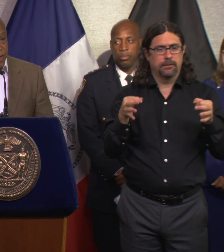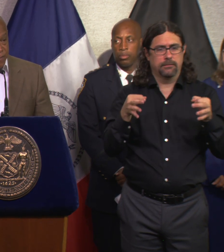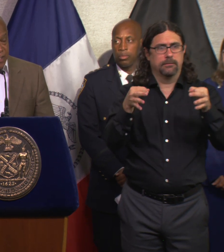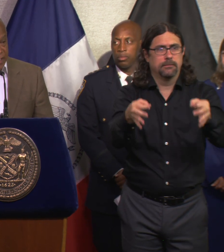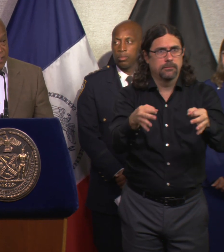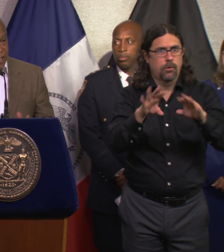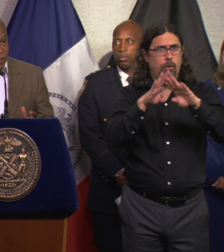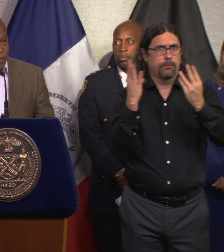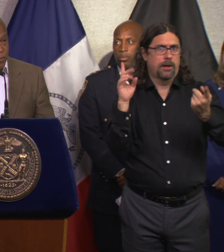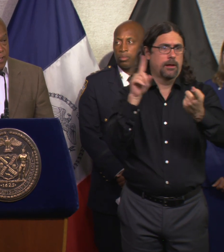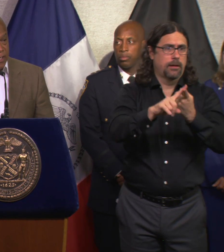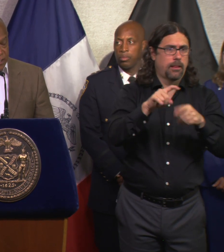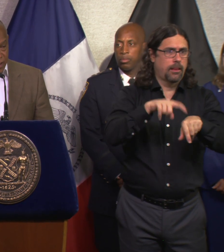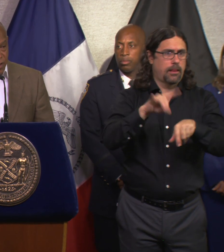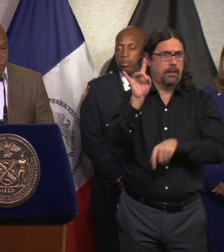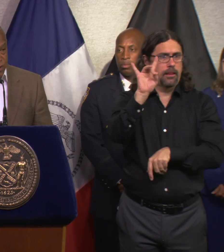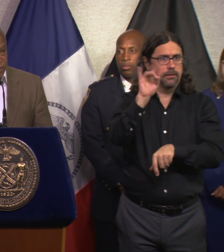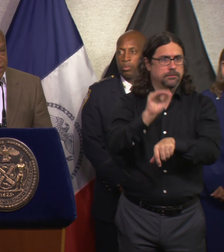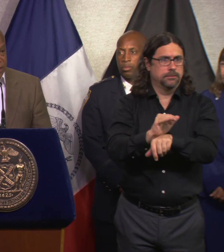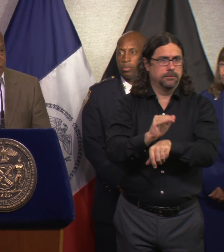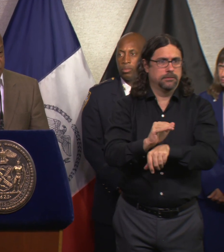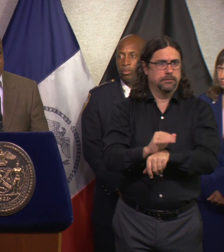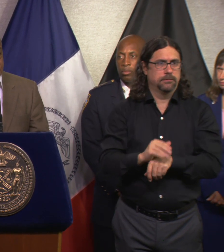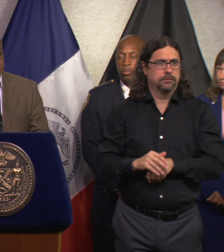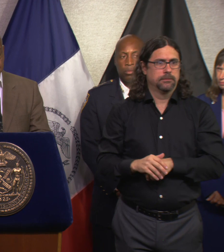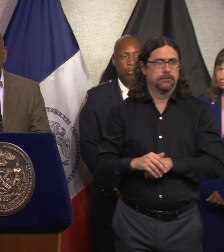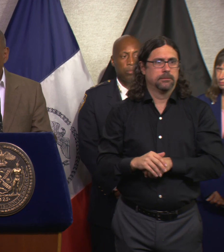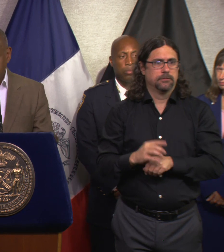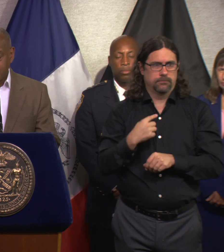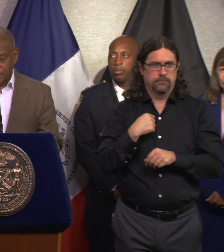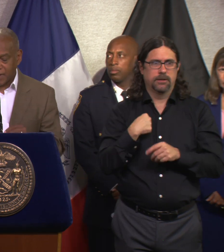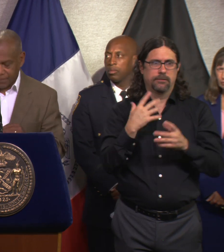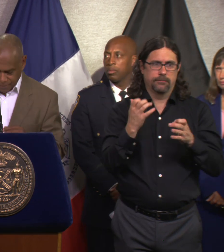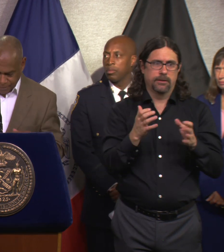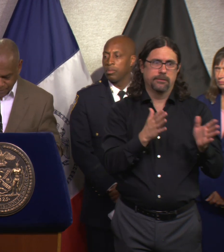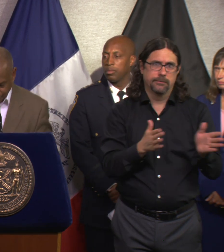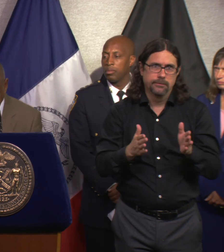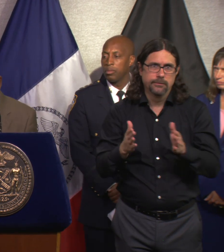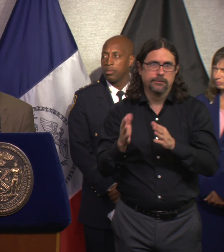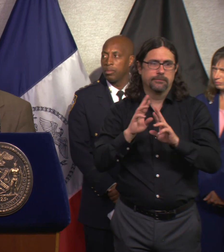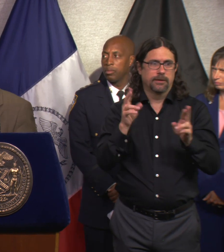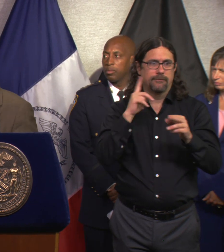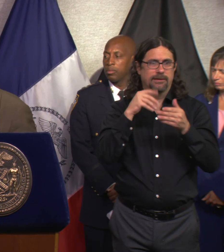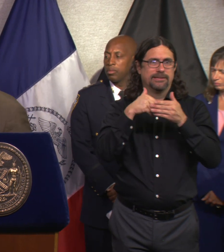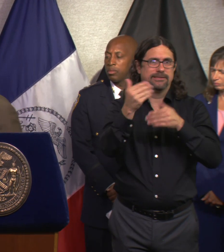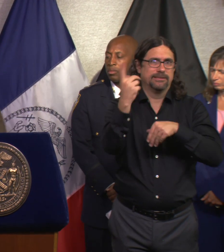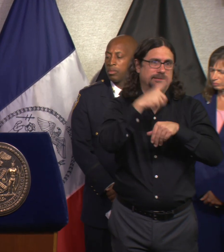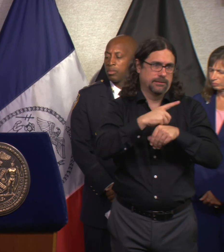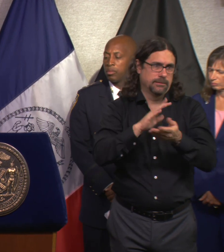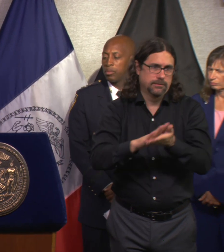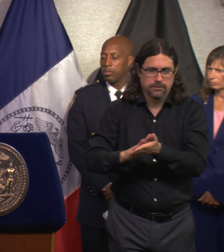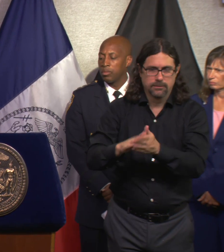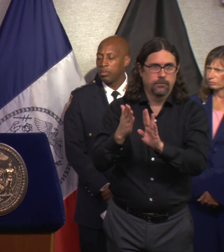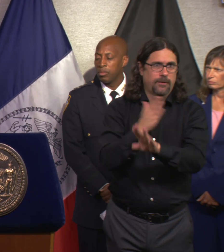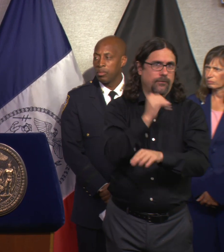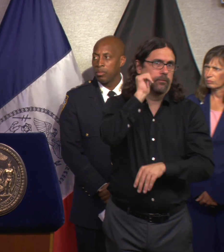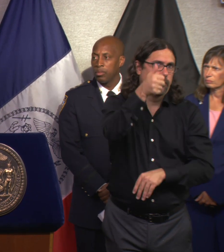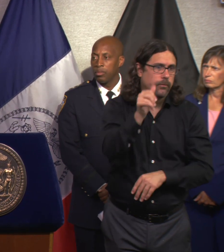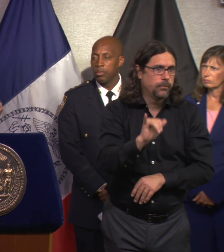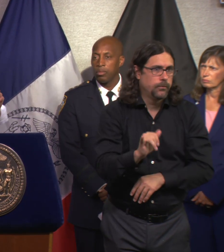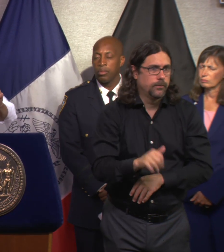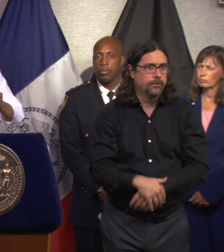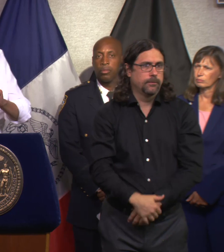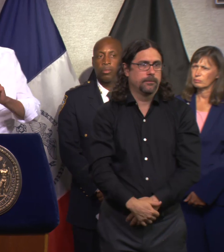sure we're prepared for the next day, we are going to continue to close those at 6 o'clock. So let me jump in, I'm sorry. I think it's a very valid question, and given